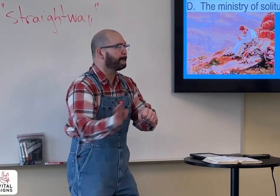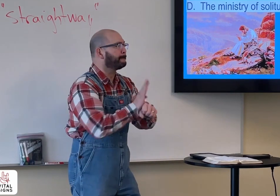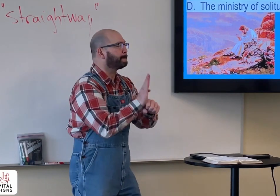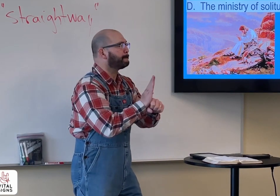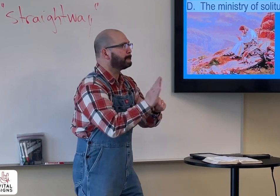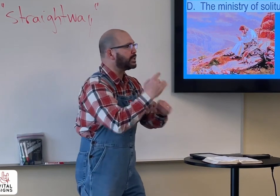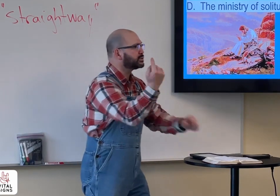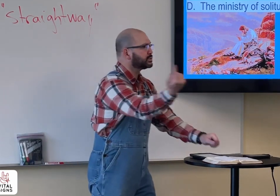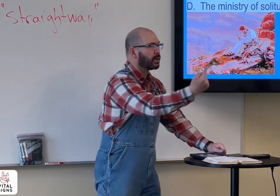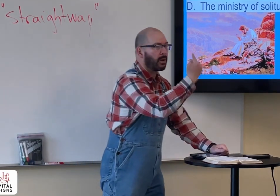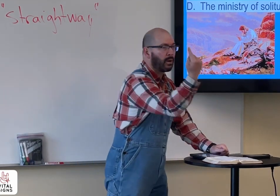They can't be busy all the time.